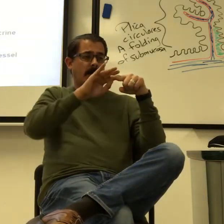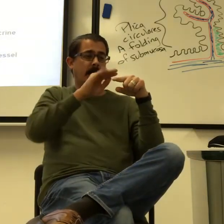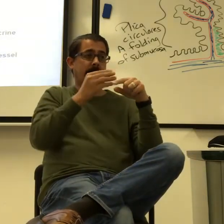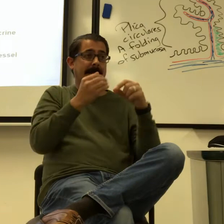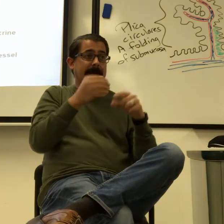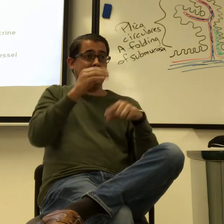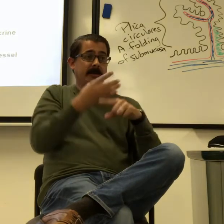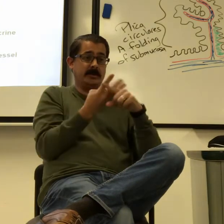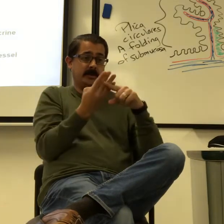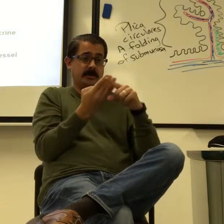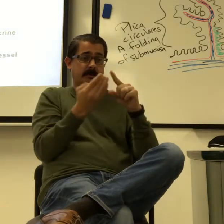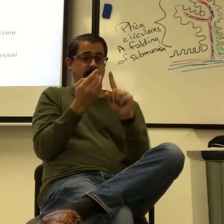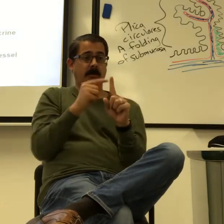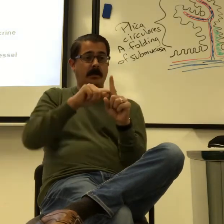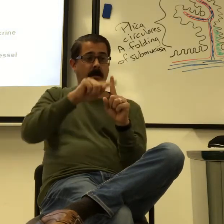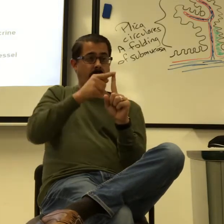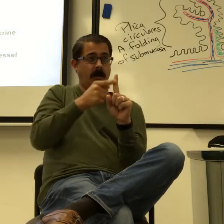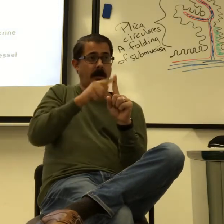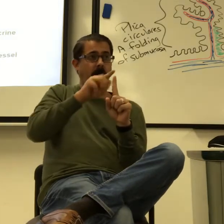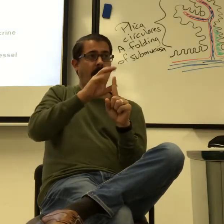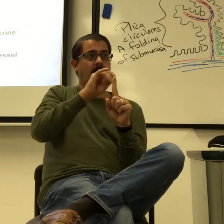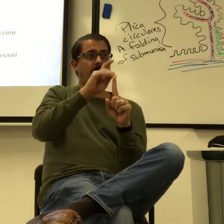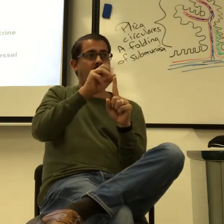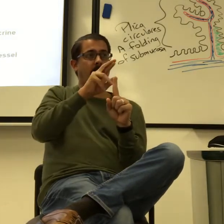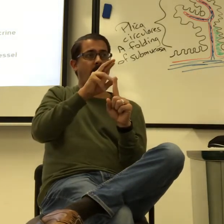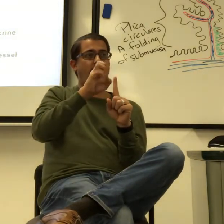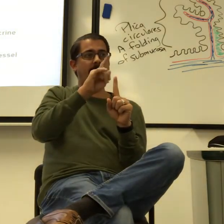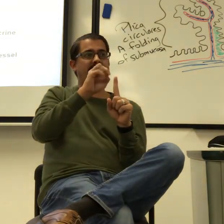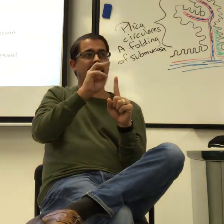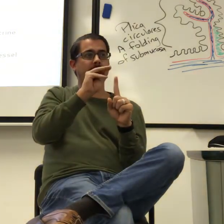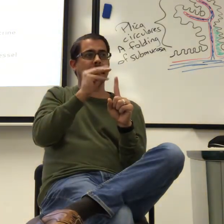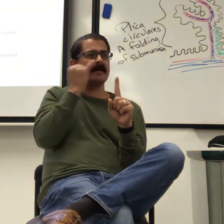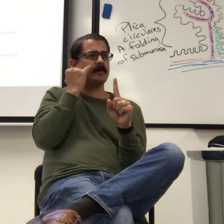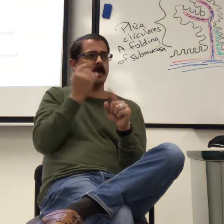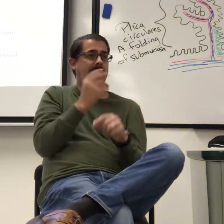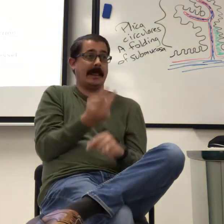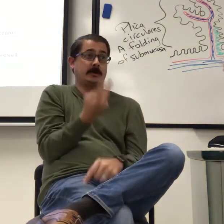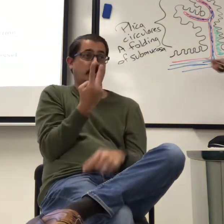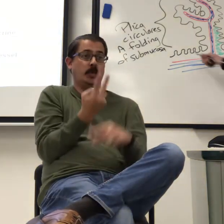epithelium. And if you could just look at one or two epithelial cells,